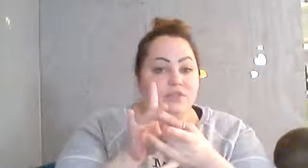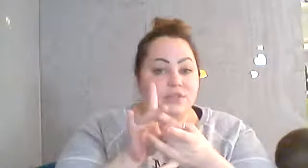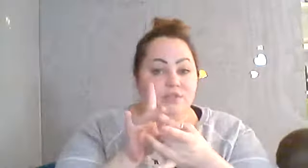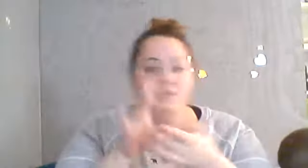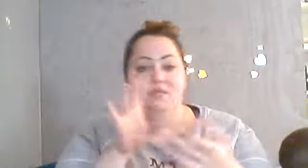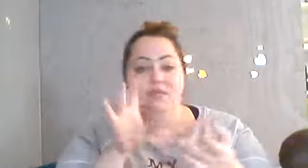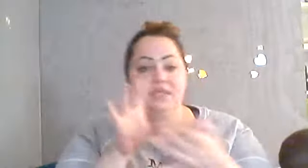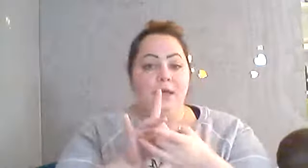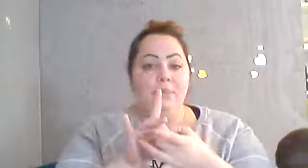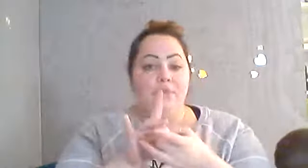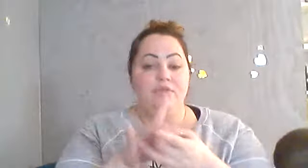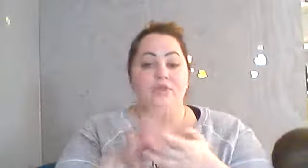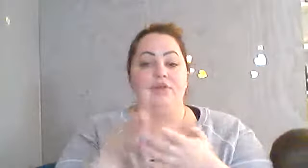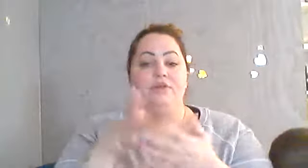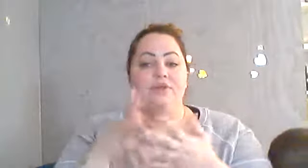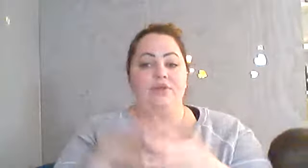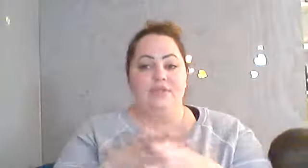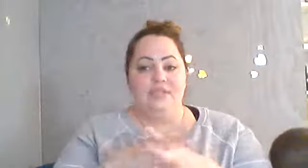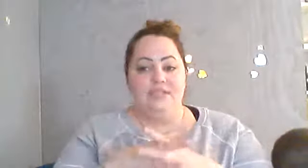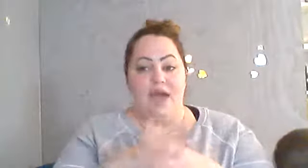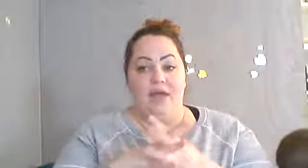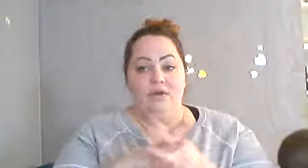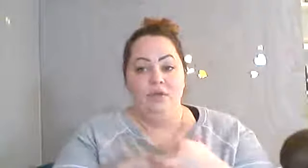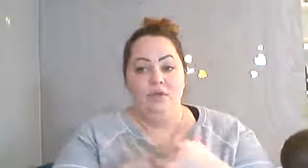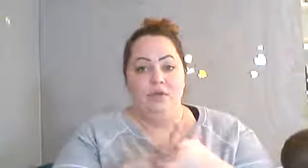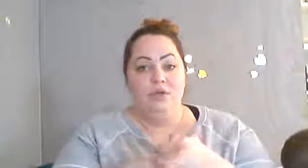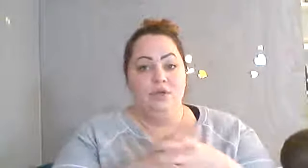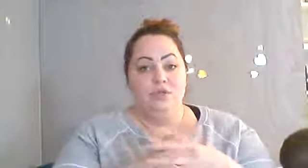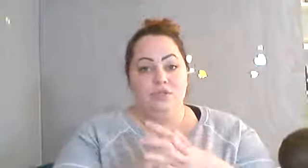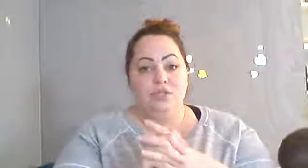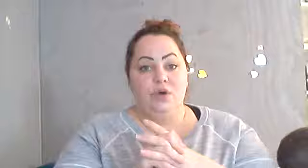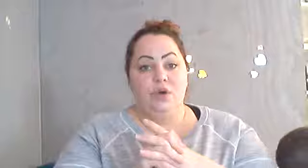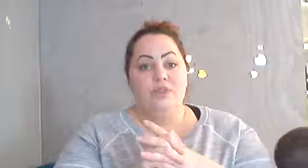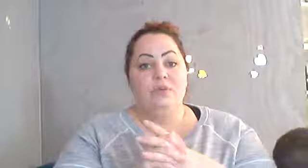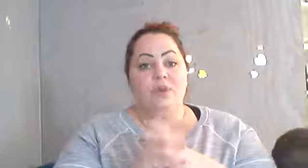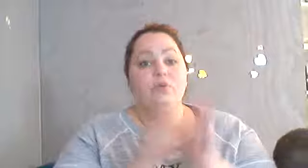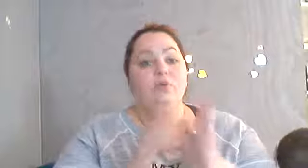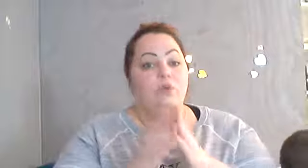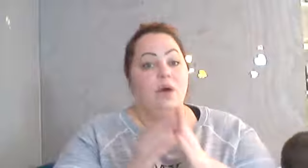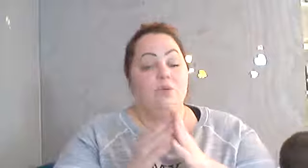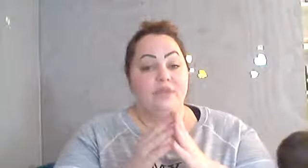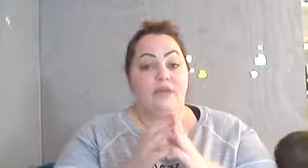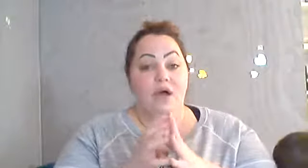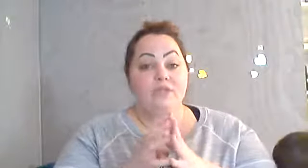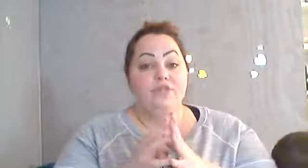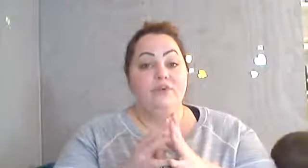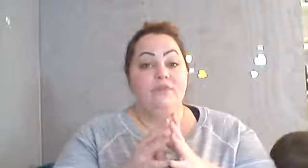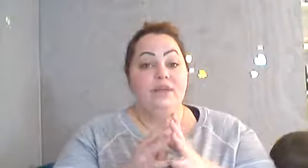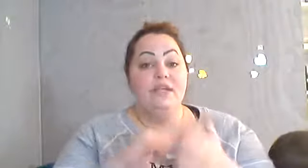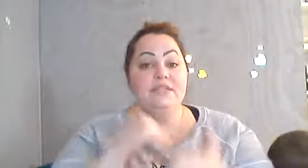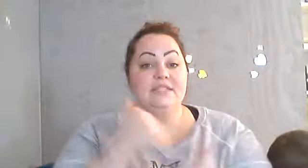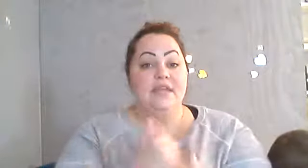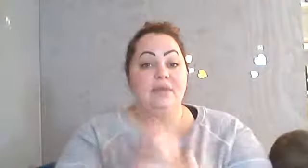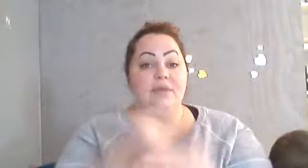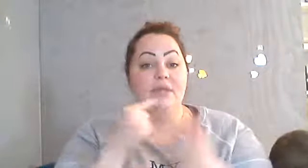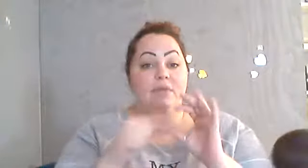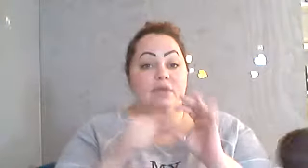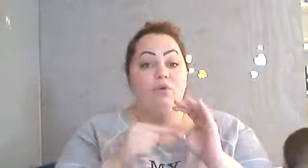to link up with you and your learning style. So I think Marco Polo will help with that a lot. So if I don't get it set up and email you over